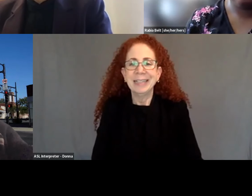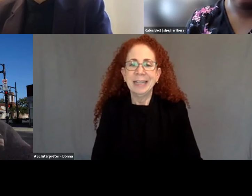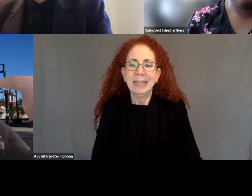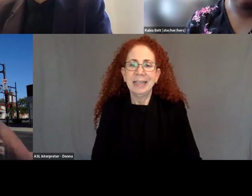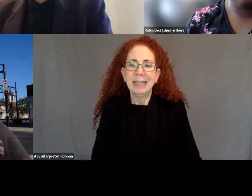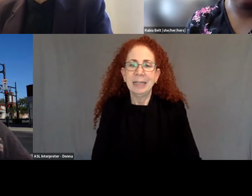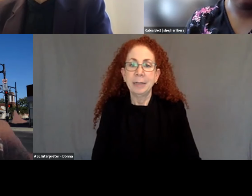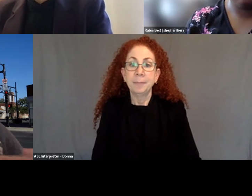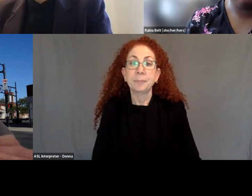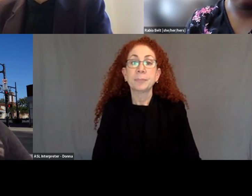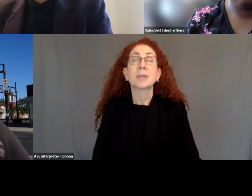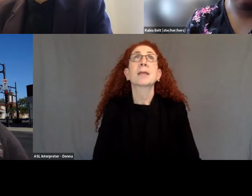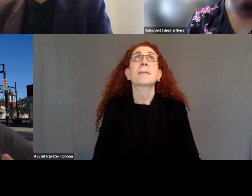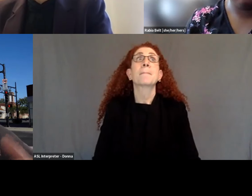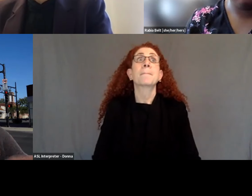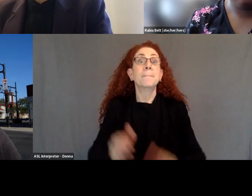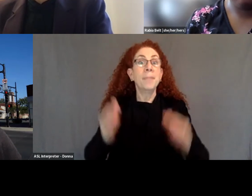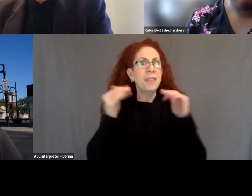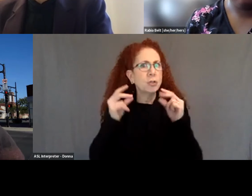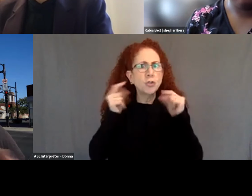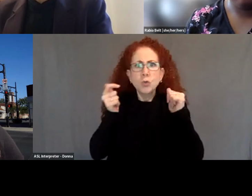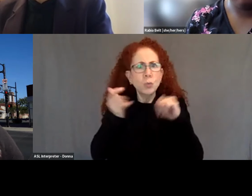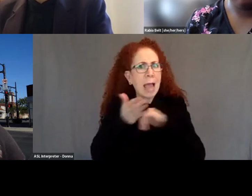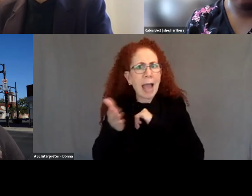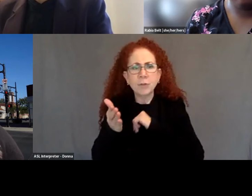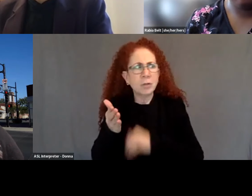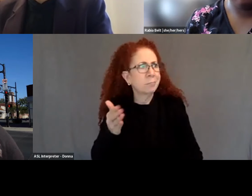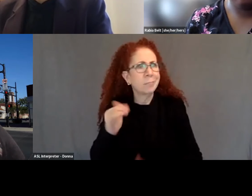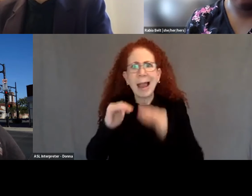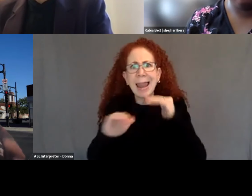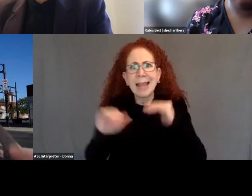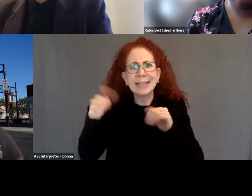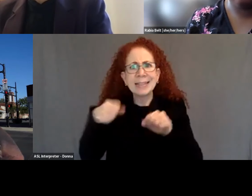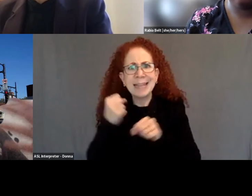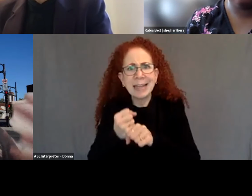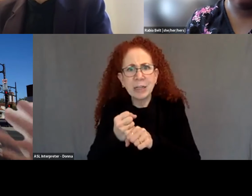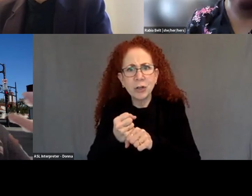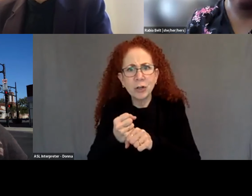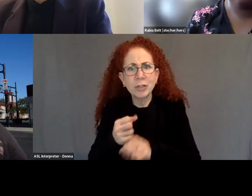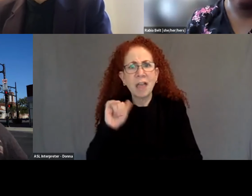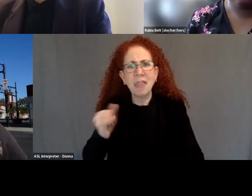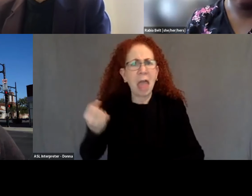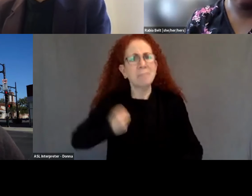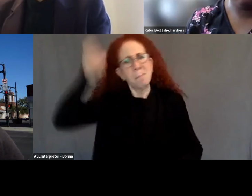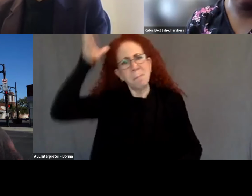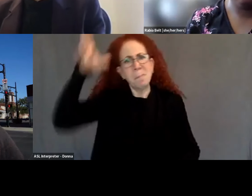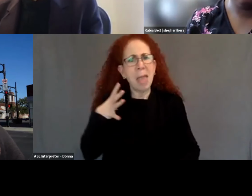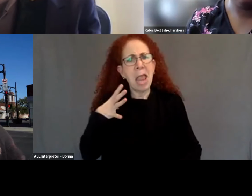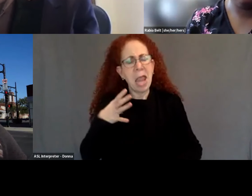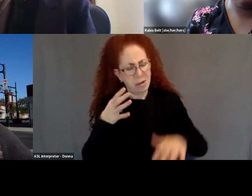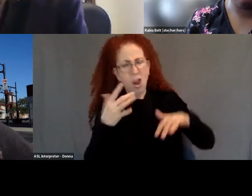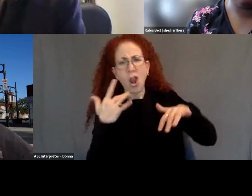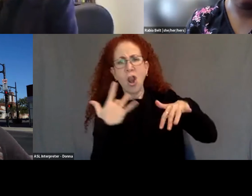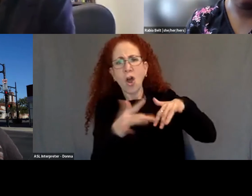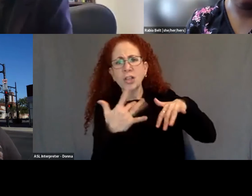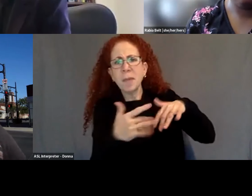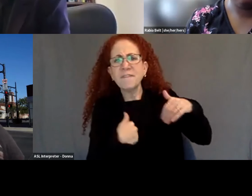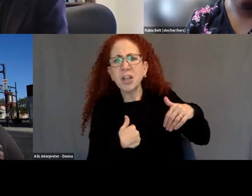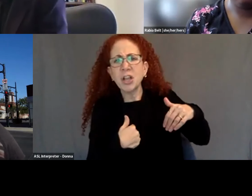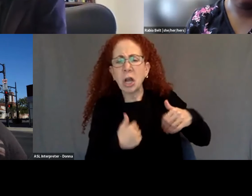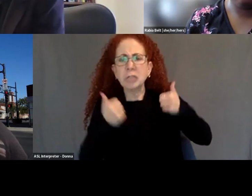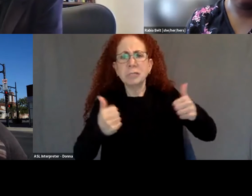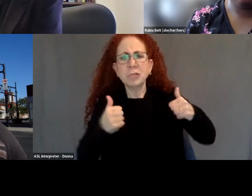then very, very rapidly, in the space of less than a decade, that sort of I'm a manly man who's lost some fingers, I've put in my time kind of